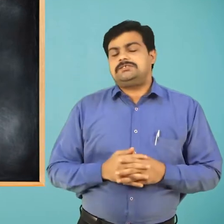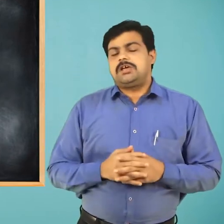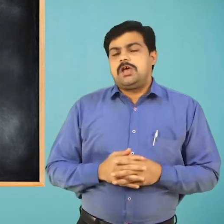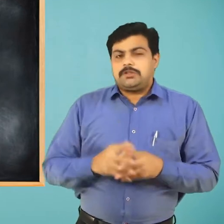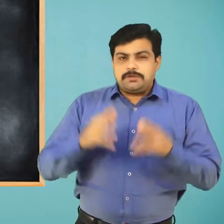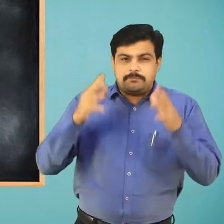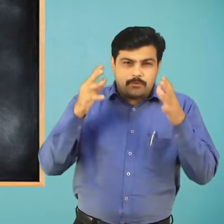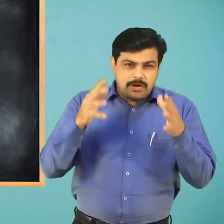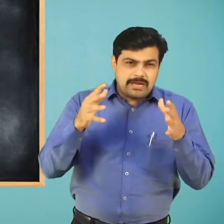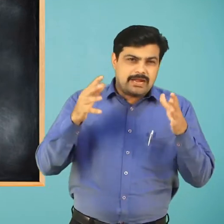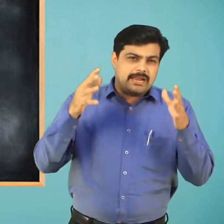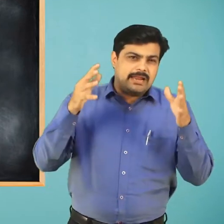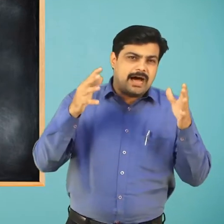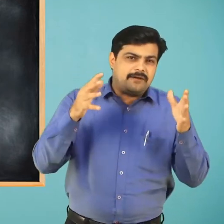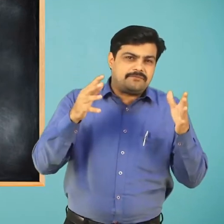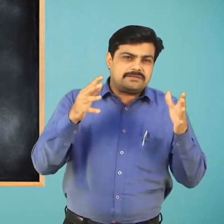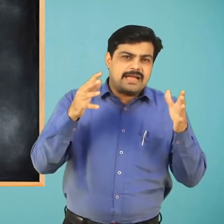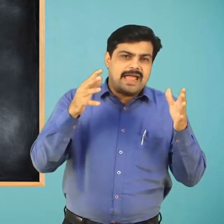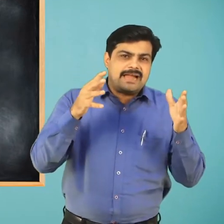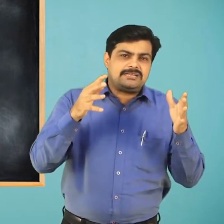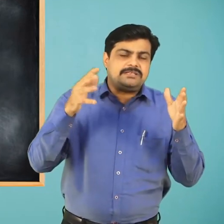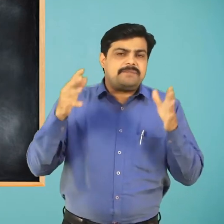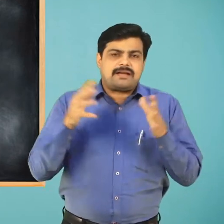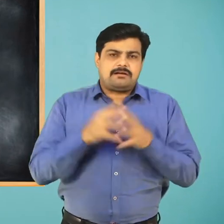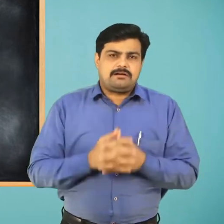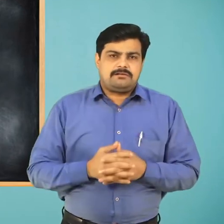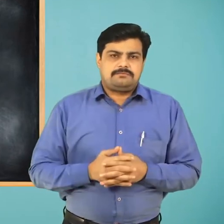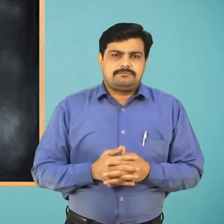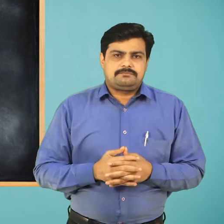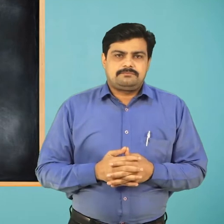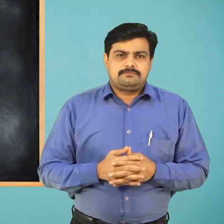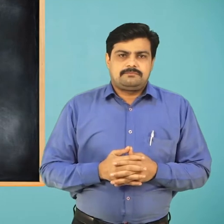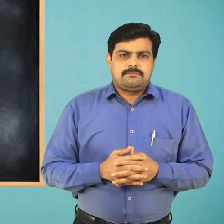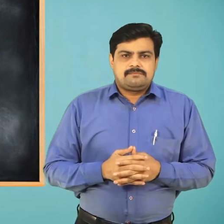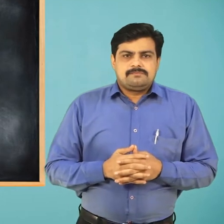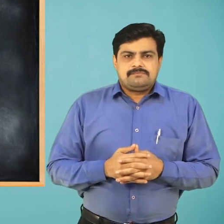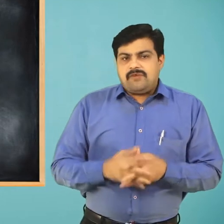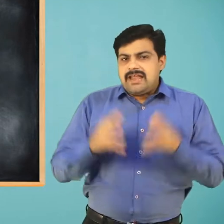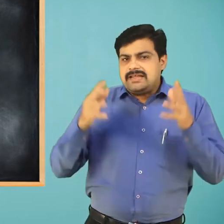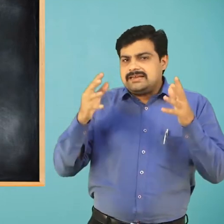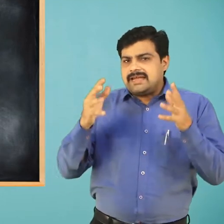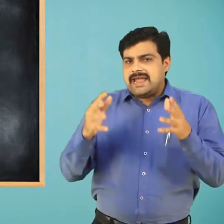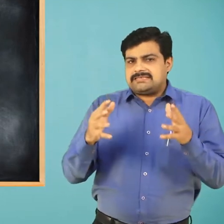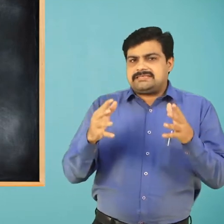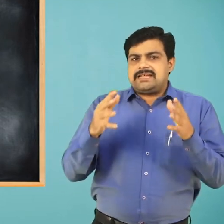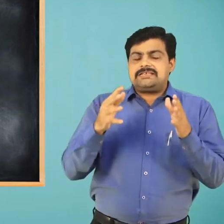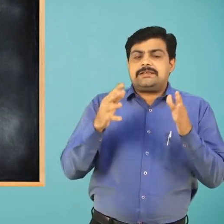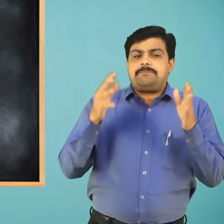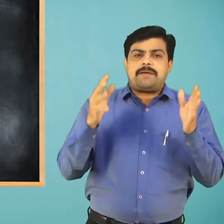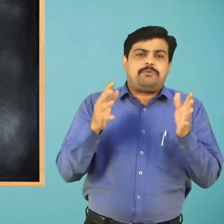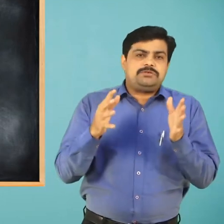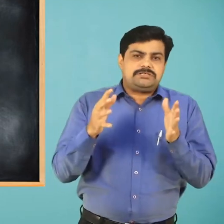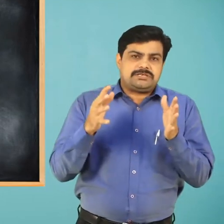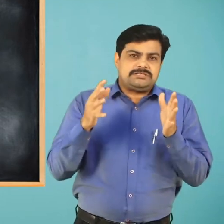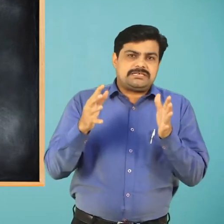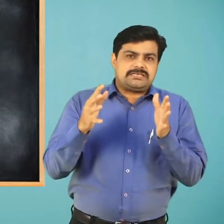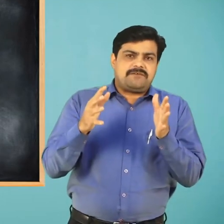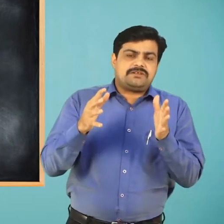sentence. The boy laughed at the beggar. Well, in case there is a preposition just after